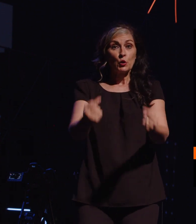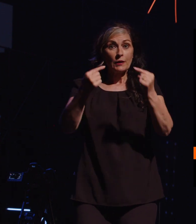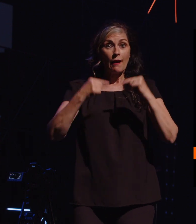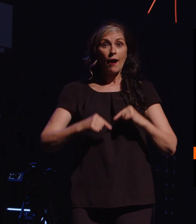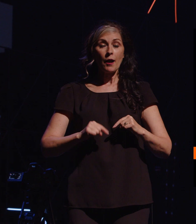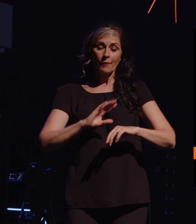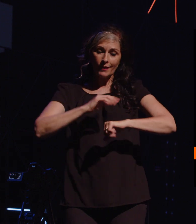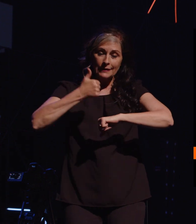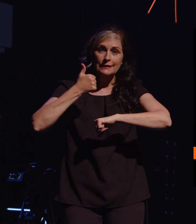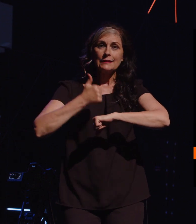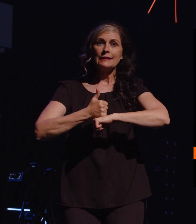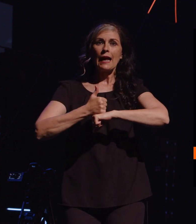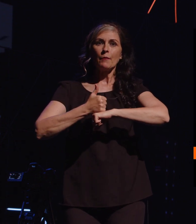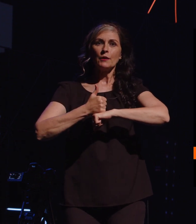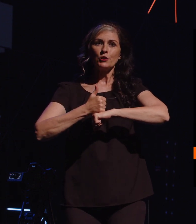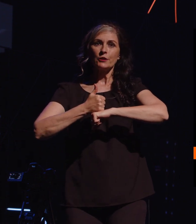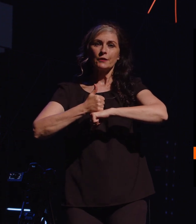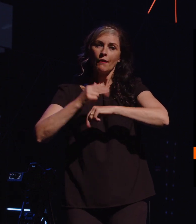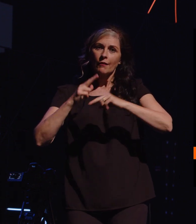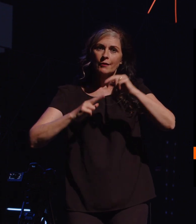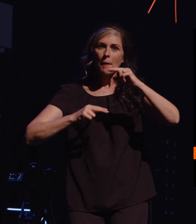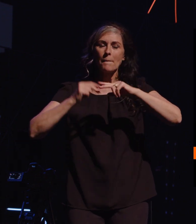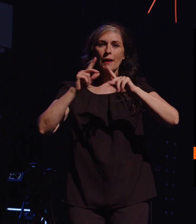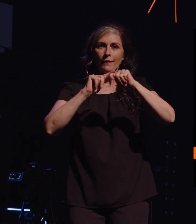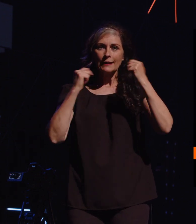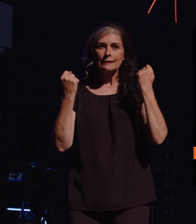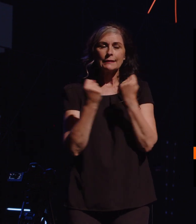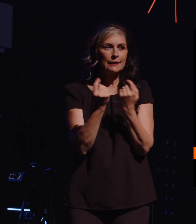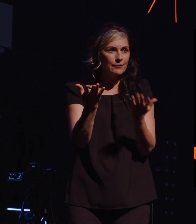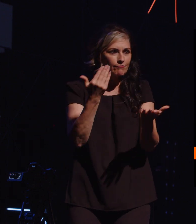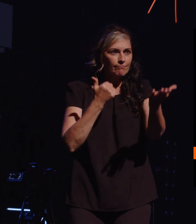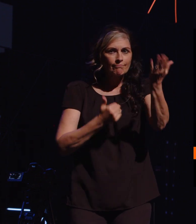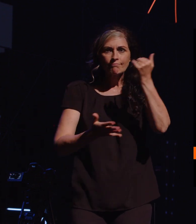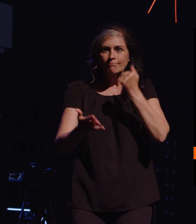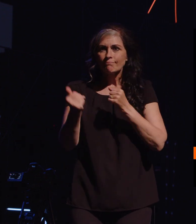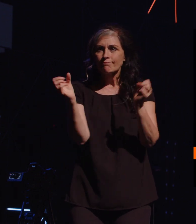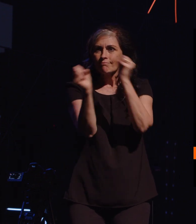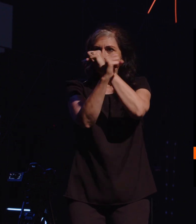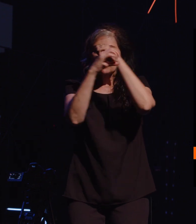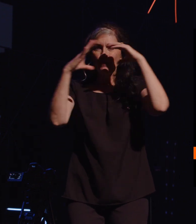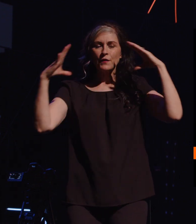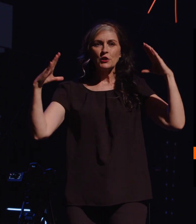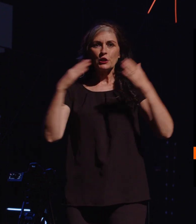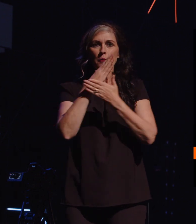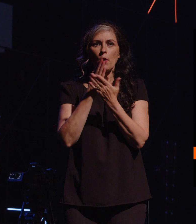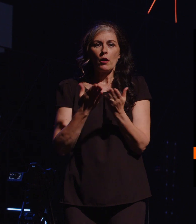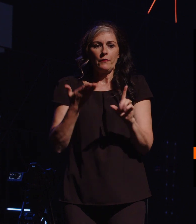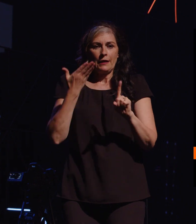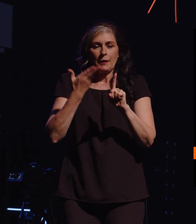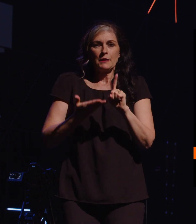to establish it, he starts to build his team and give them a vision to be a part of